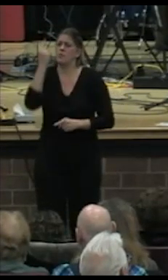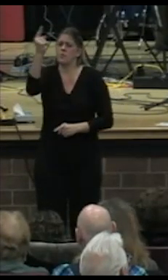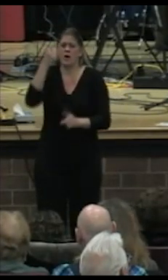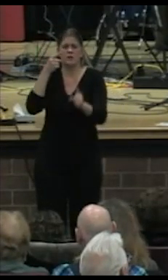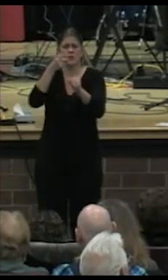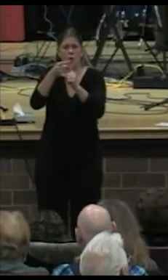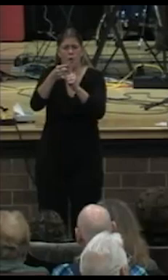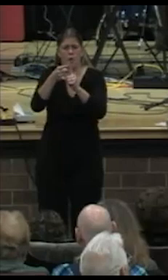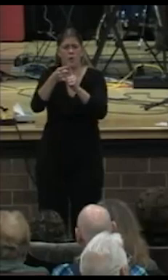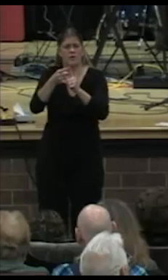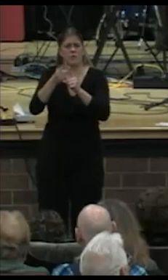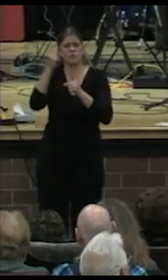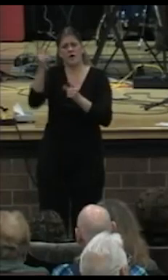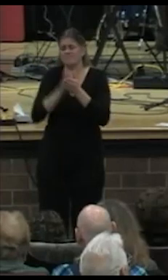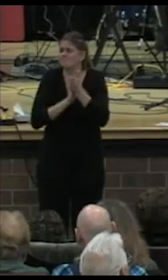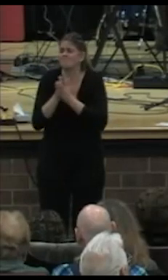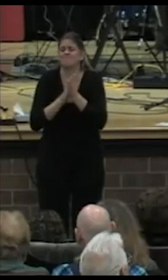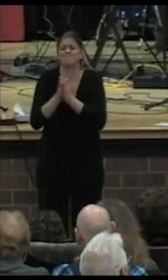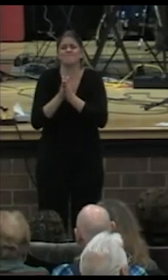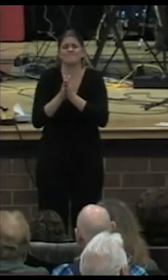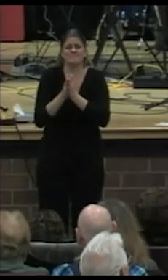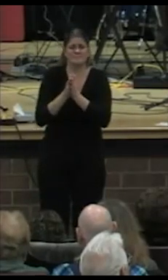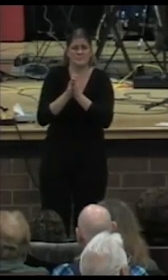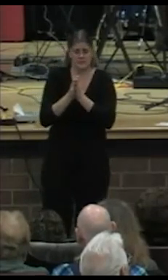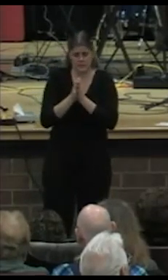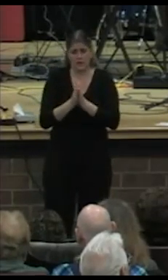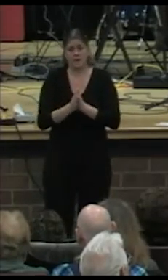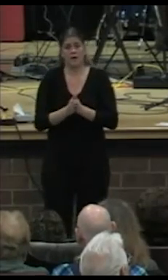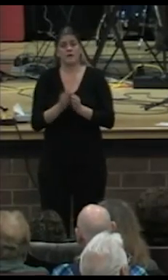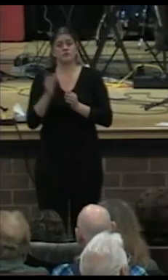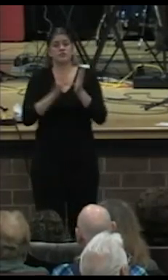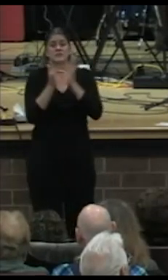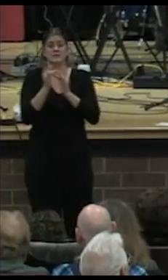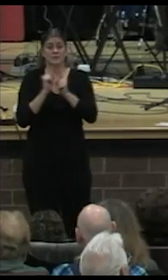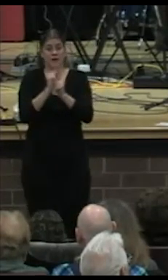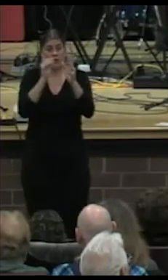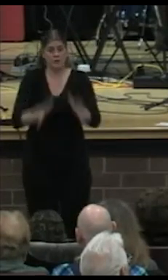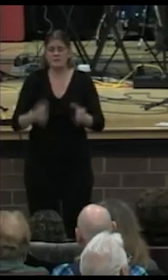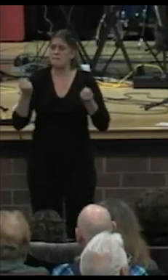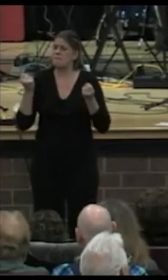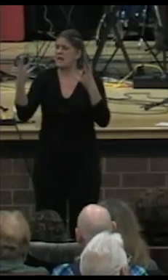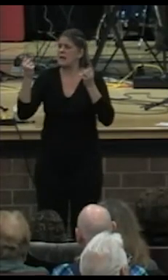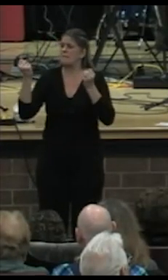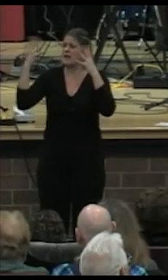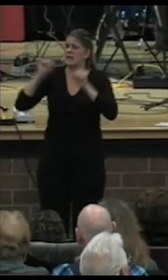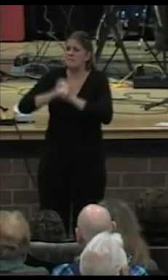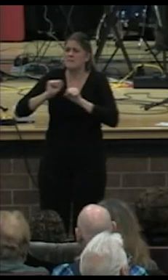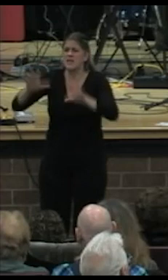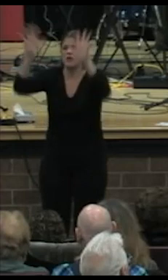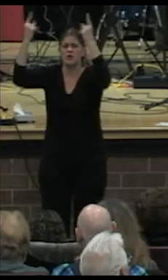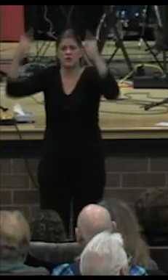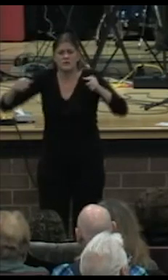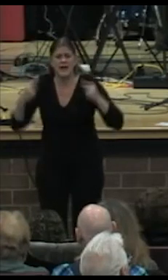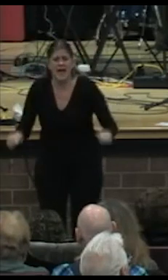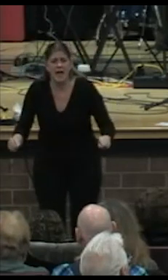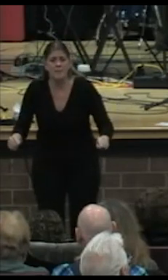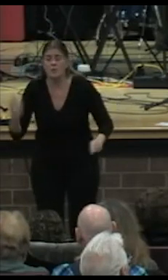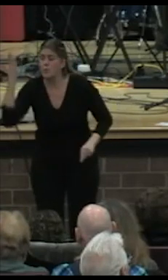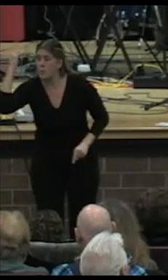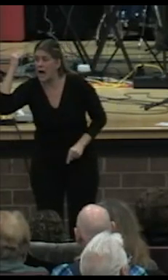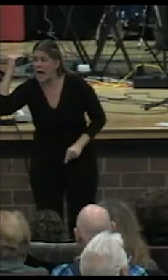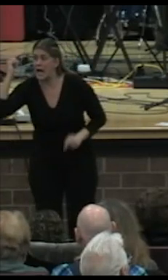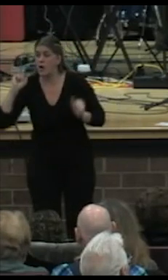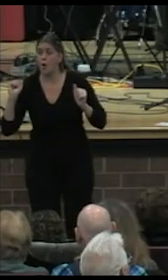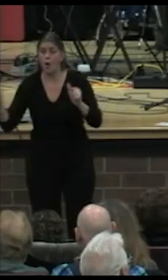soul. 5:12, it says, "At the hands of the apostles, many signs and wonders were taking place among them, for they were all